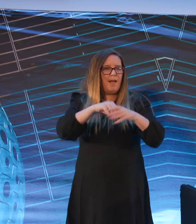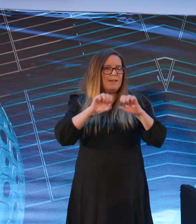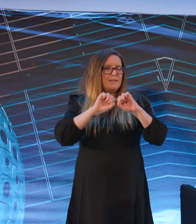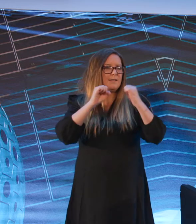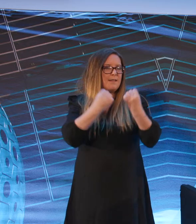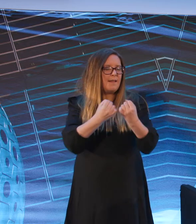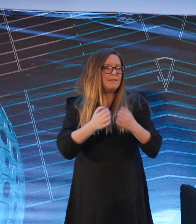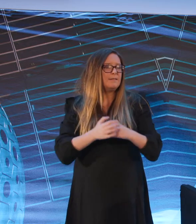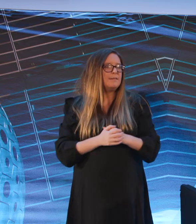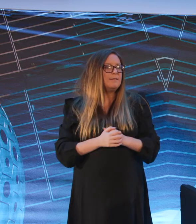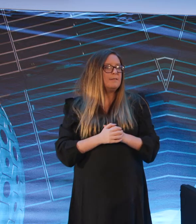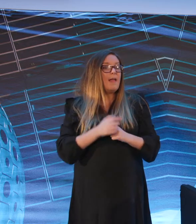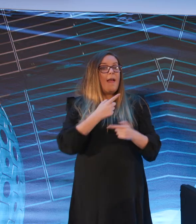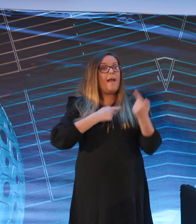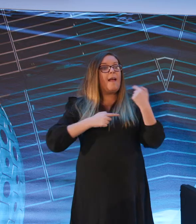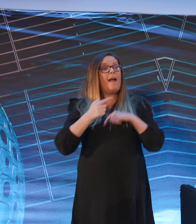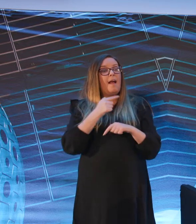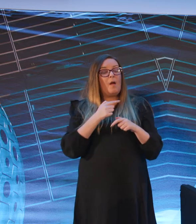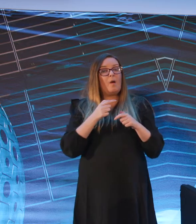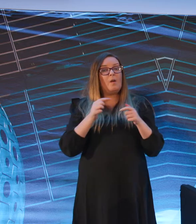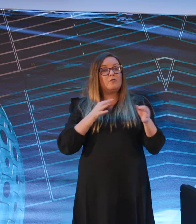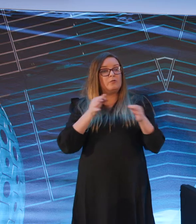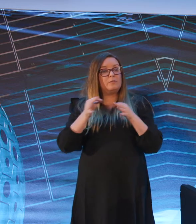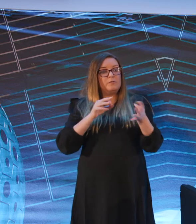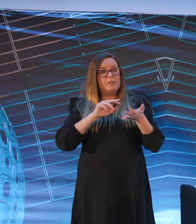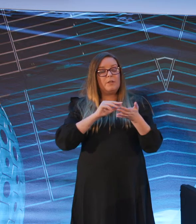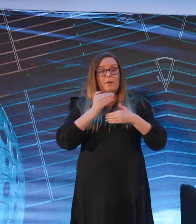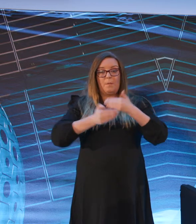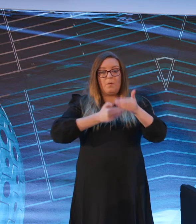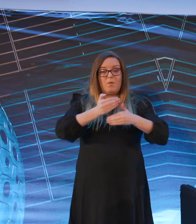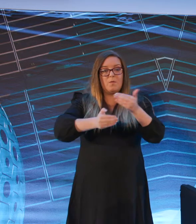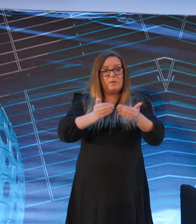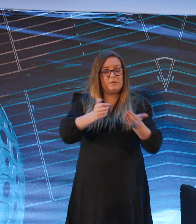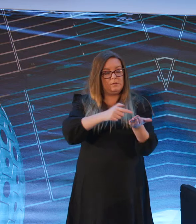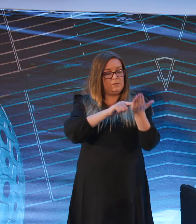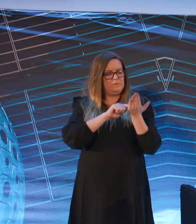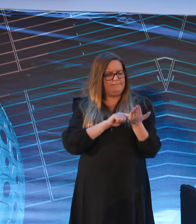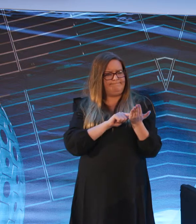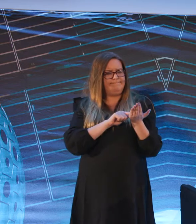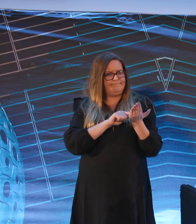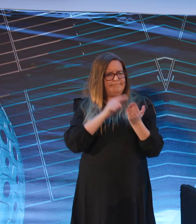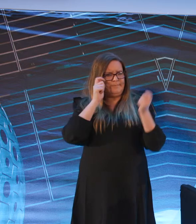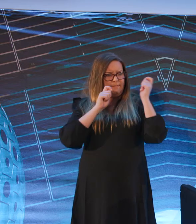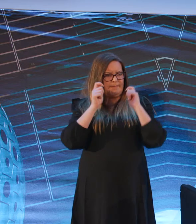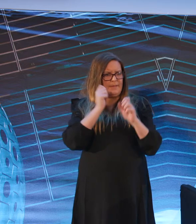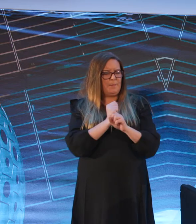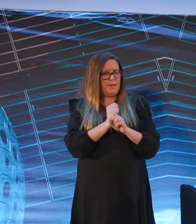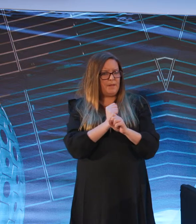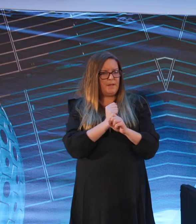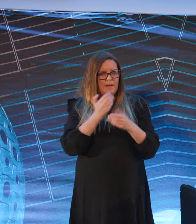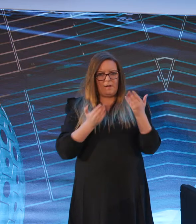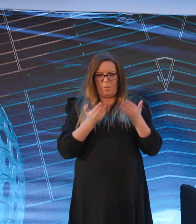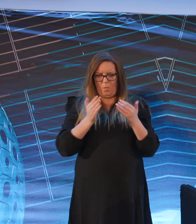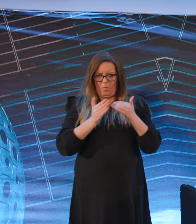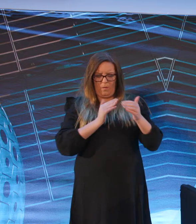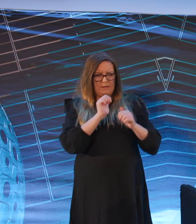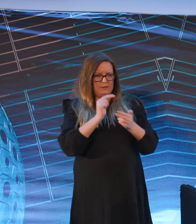Our strategic process prompted us to contemplate the role of Maynooth University.